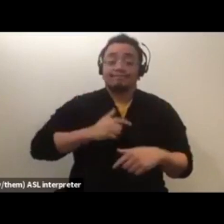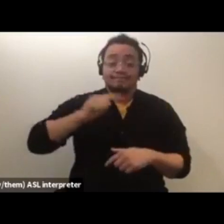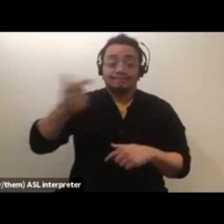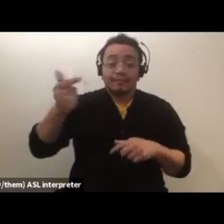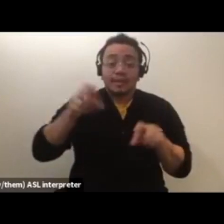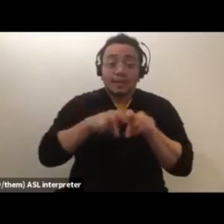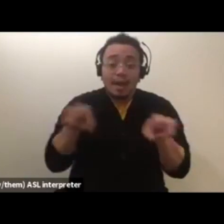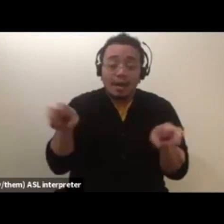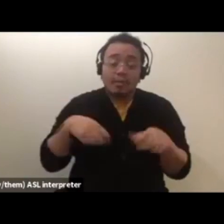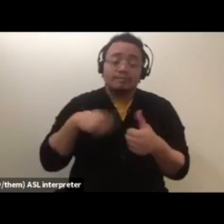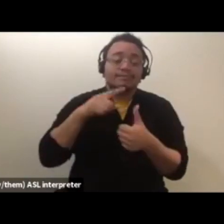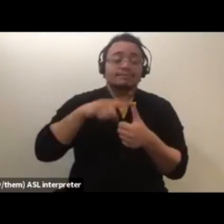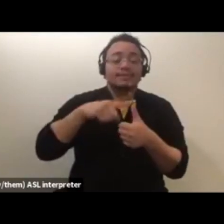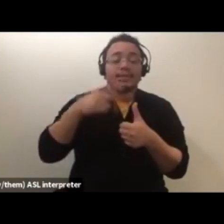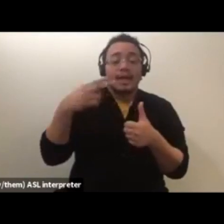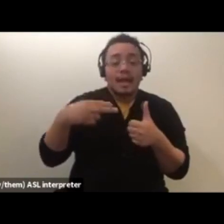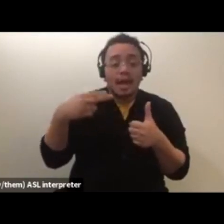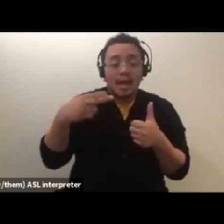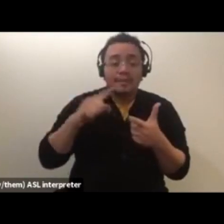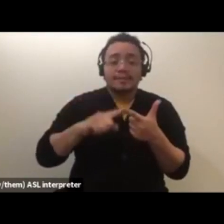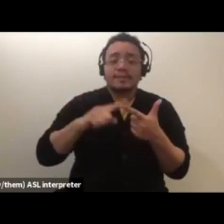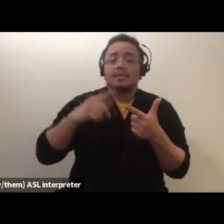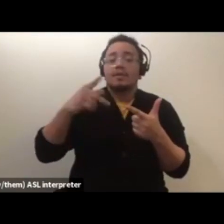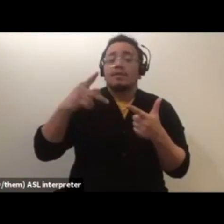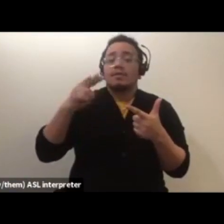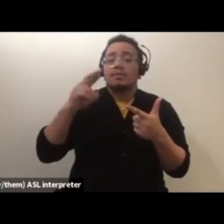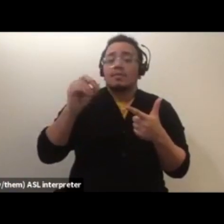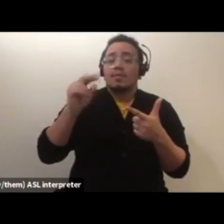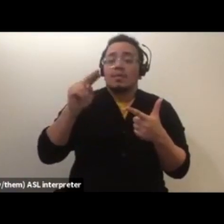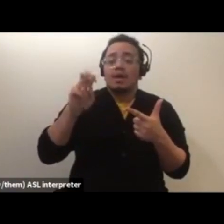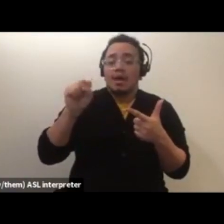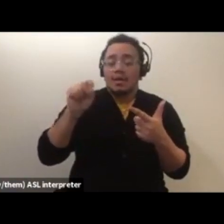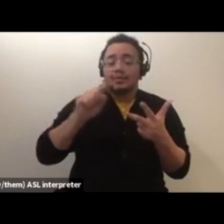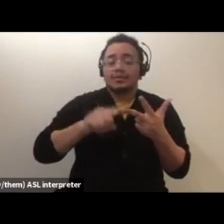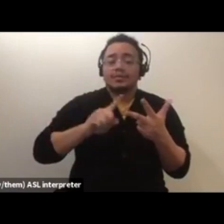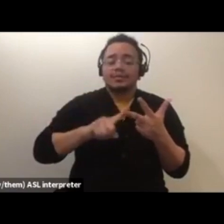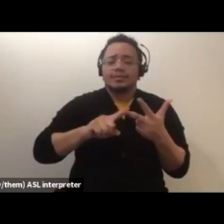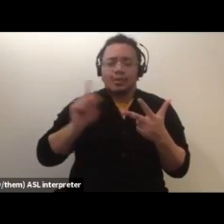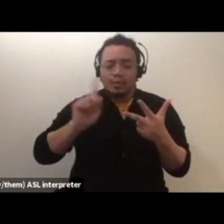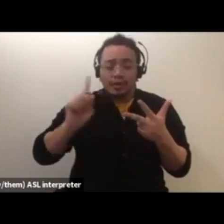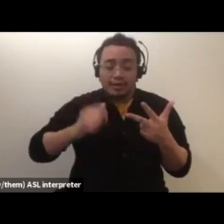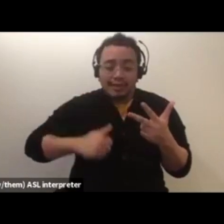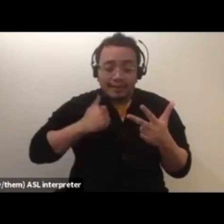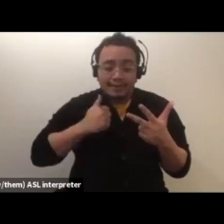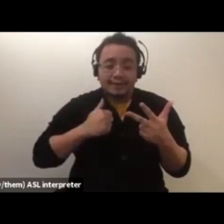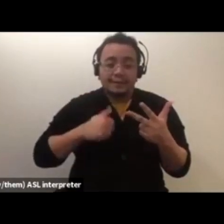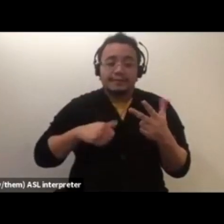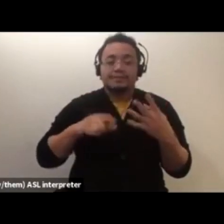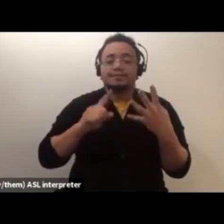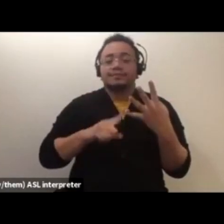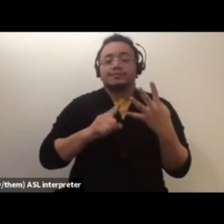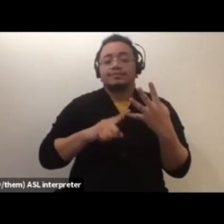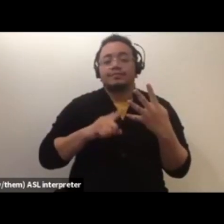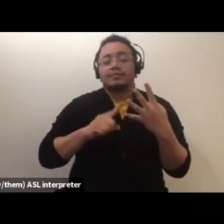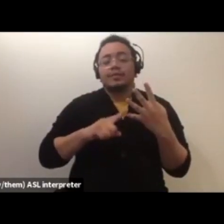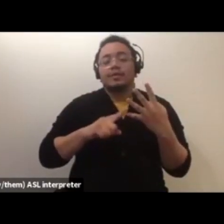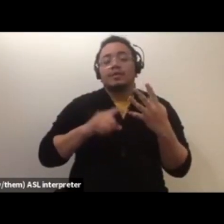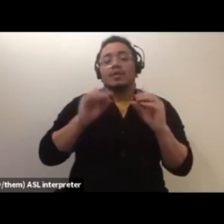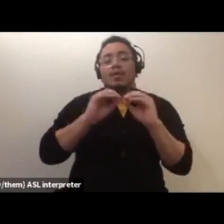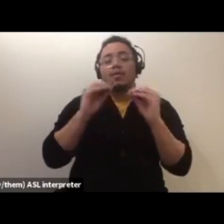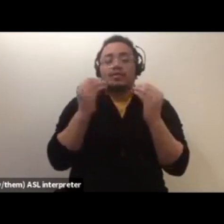their name, your pronouns, where you're located, and your organization and